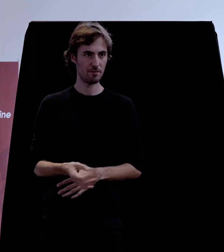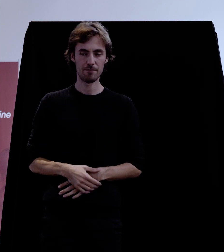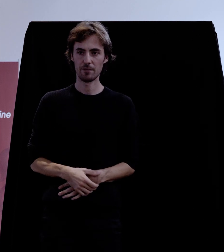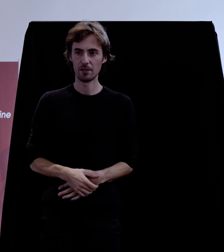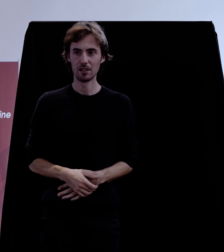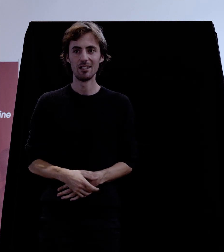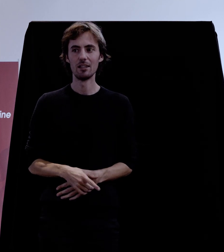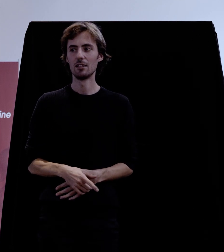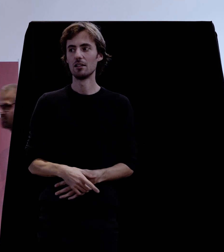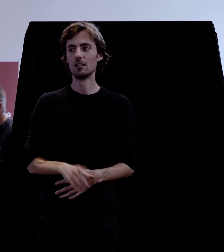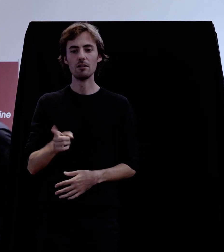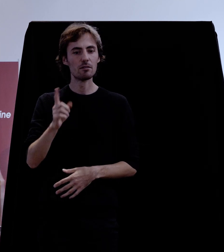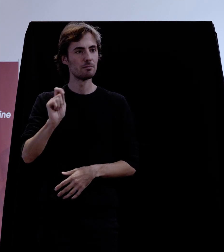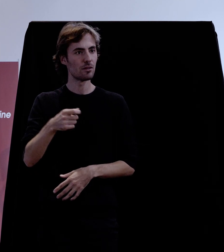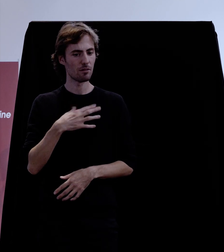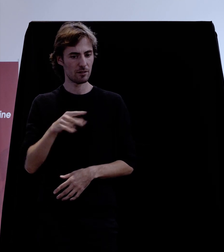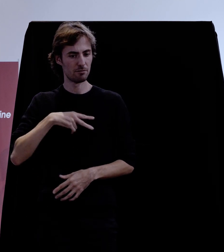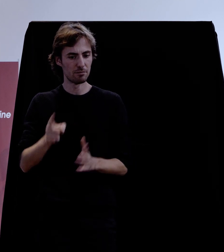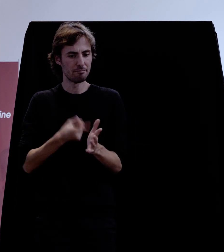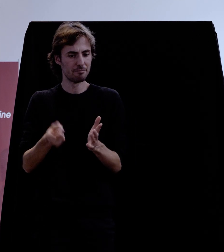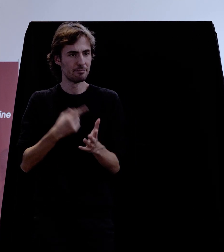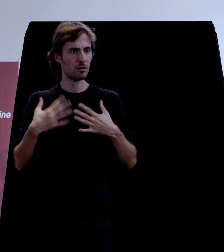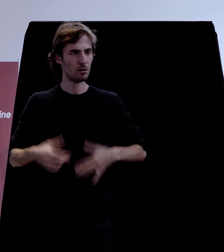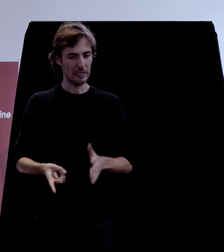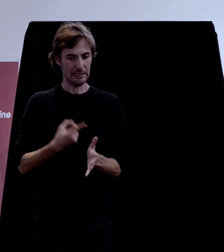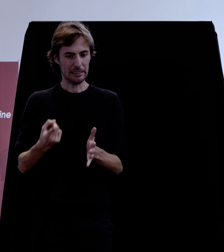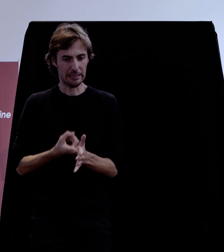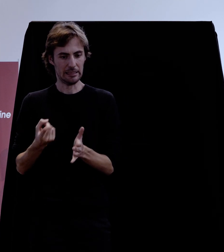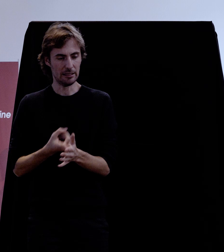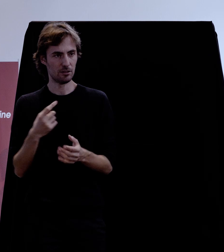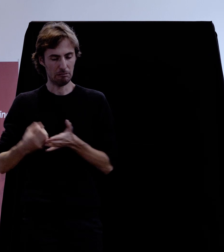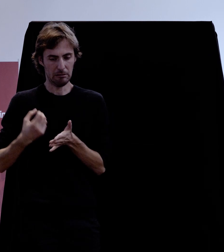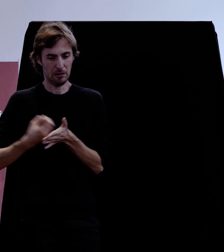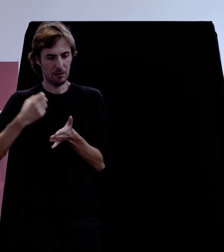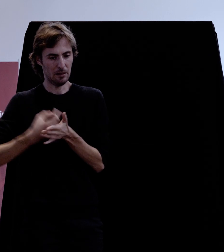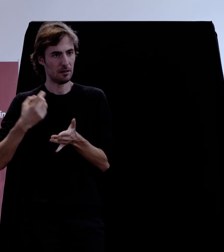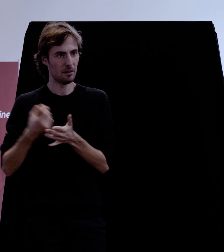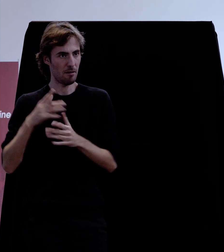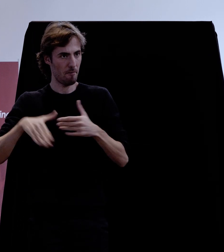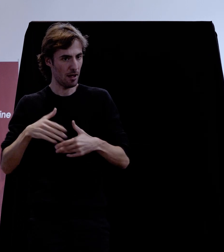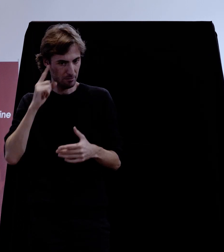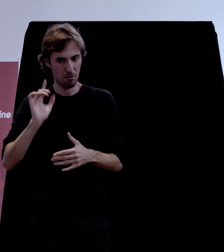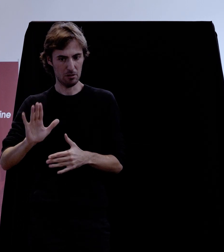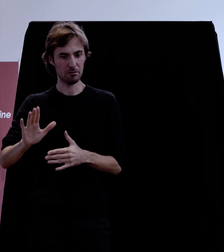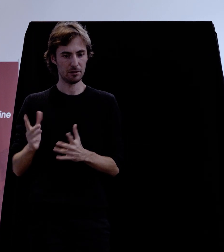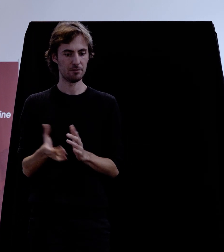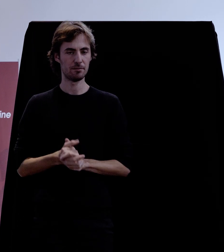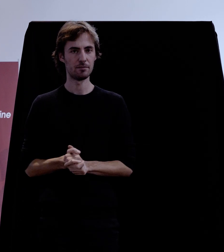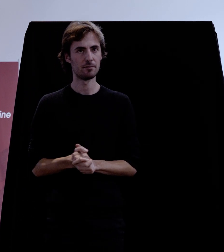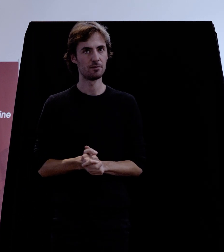work for him in terms of stimulating his brain, but they also are something he knows how to do.